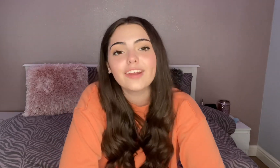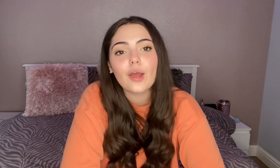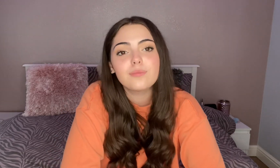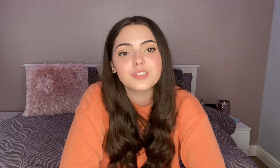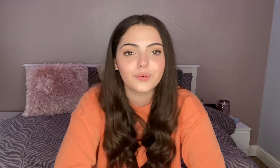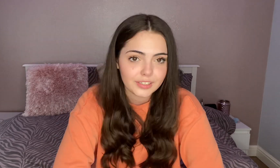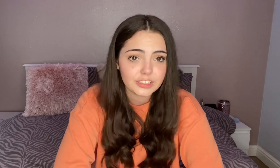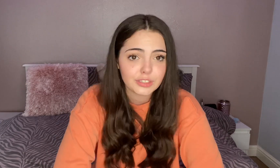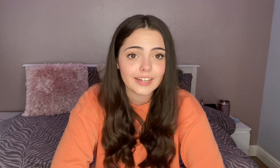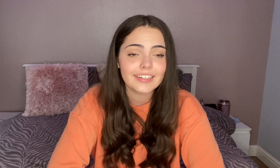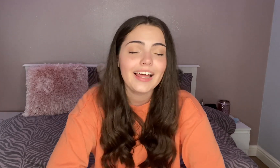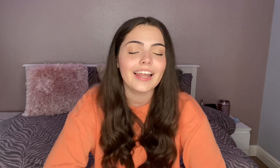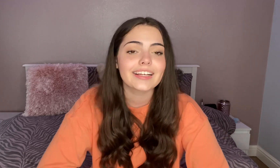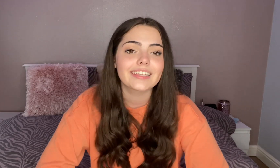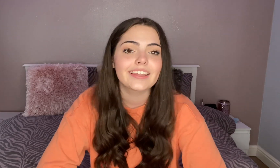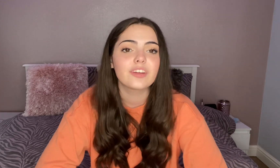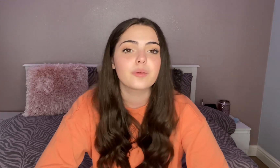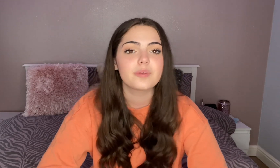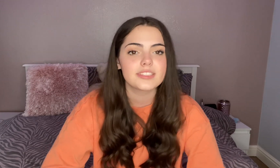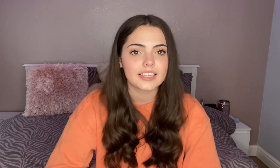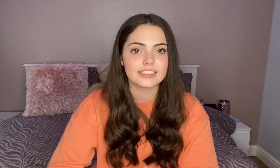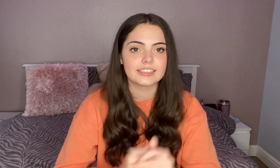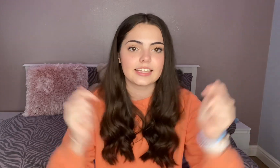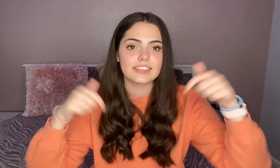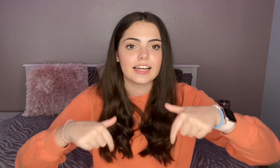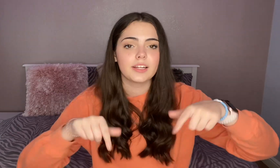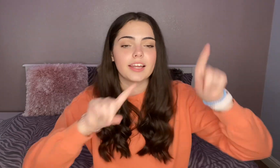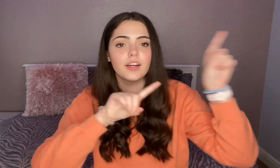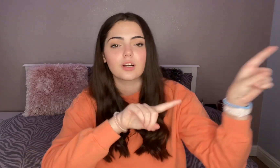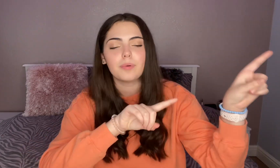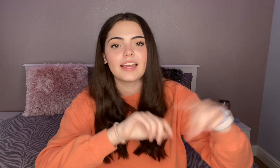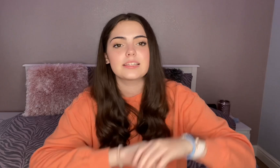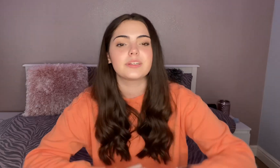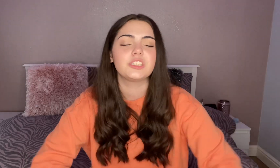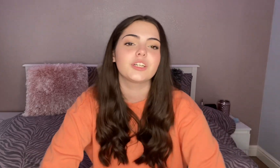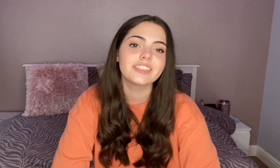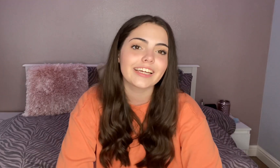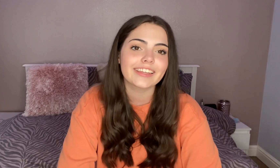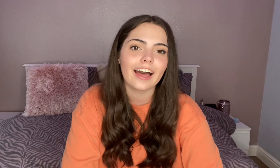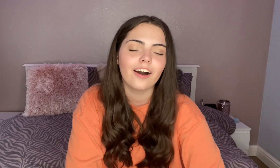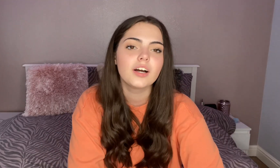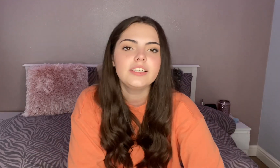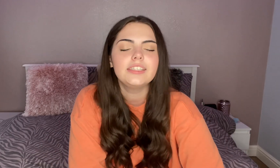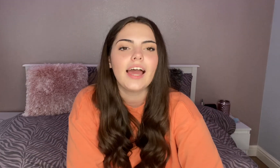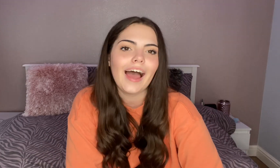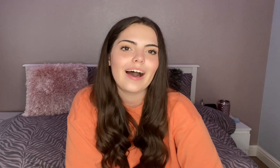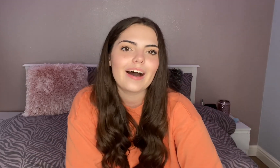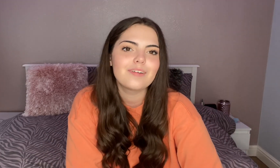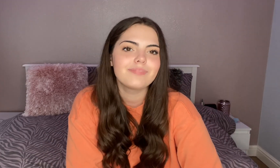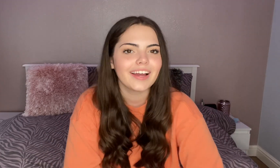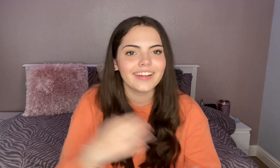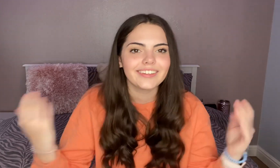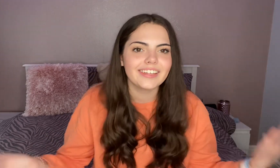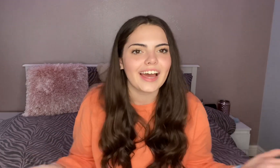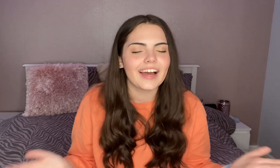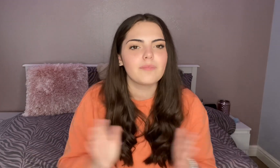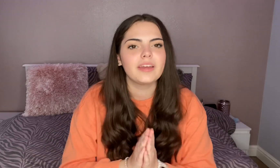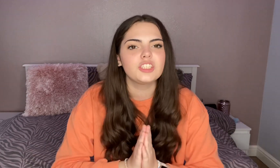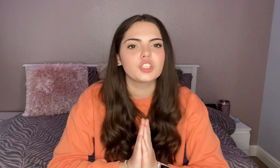hope you all enjoyed. Like I said, the video with music is linked either down here or up here, so make sure you go and check that out. And yeah, and make sure you watch the